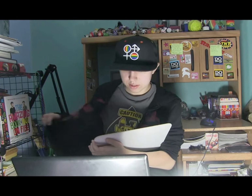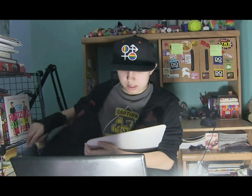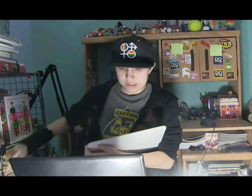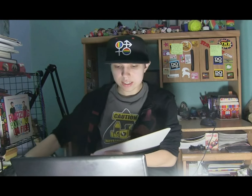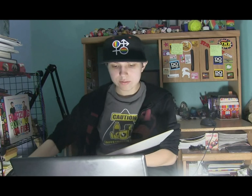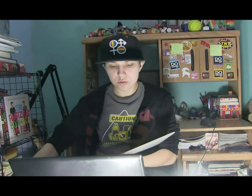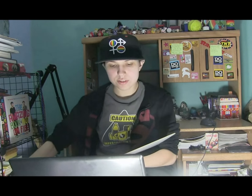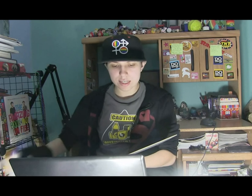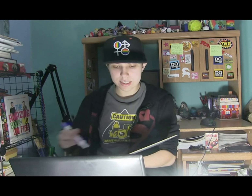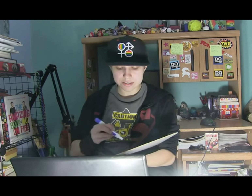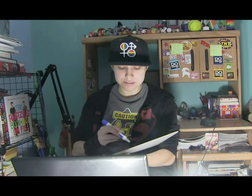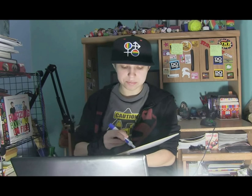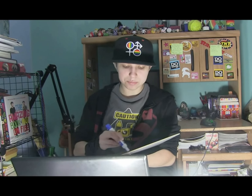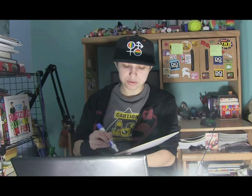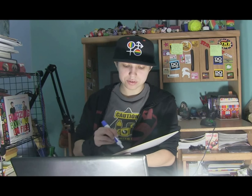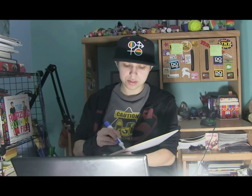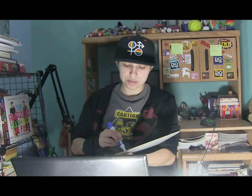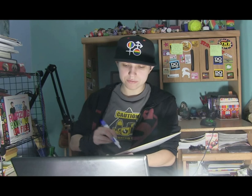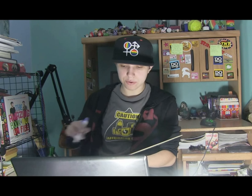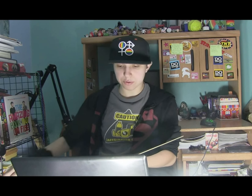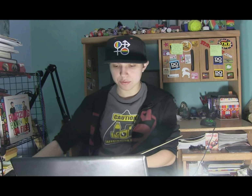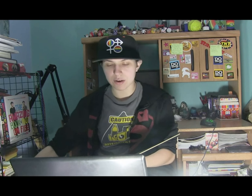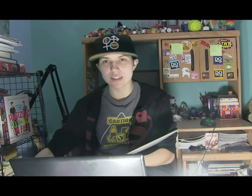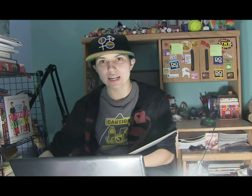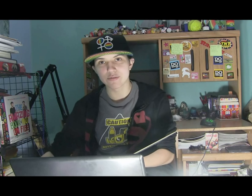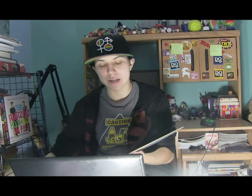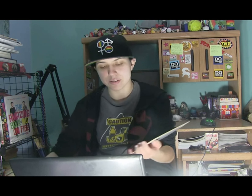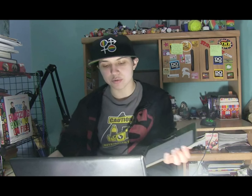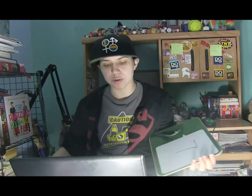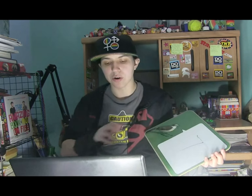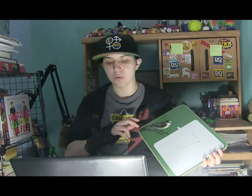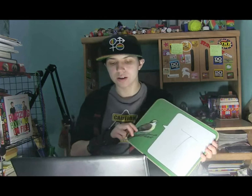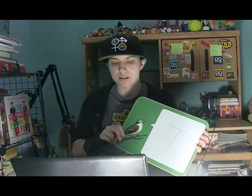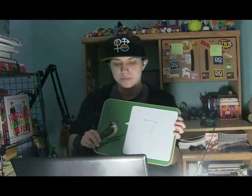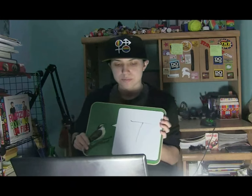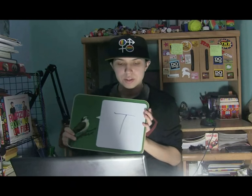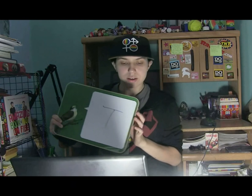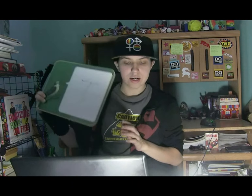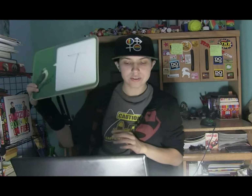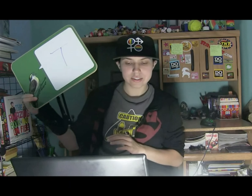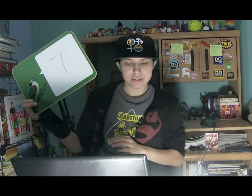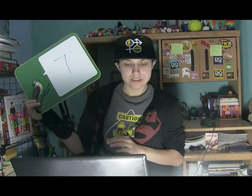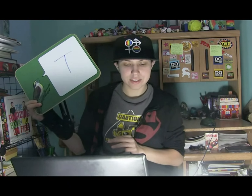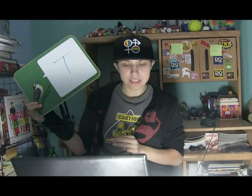See, I've noticed that it gets simpler the further down the alphabet you go. Alright, T.